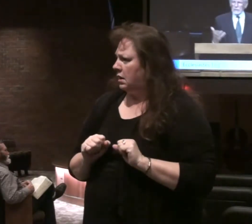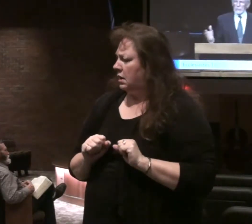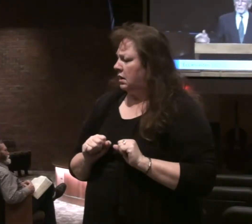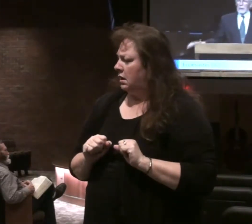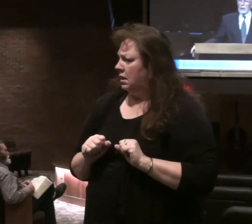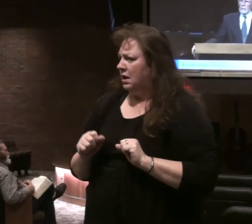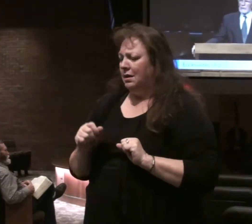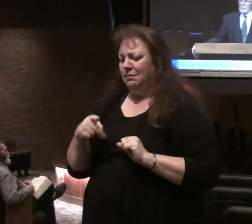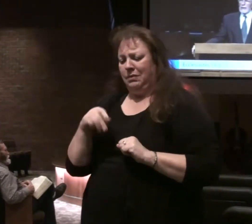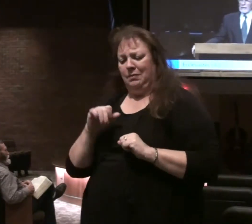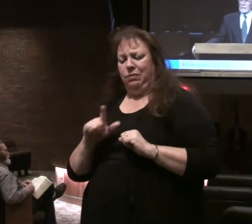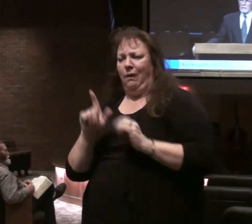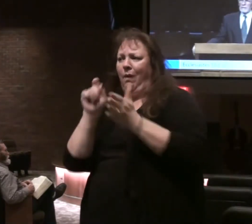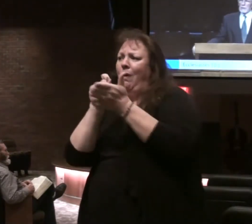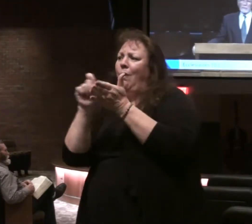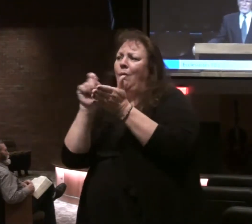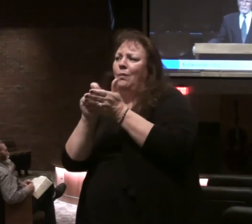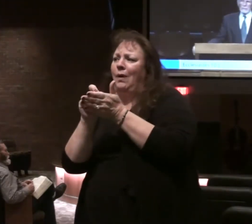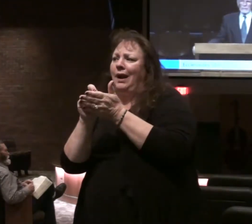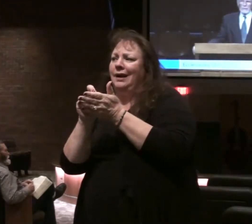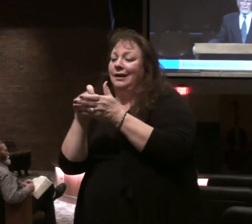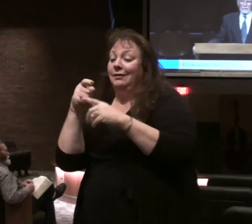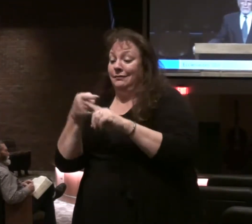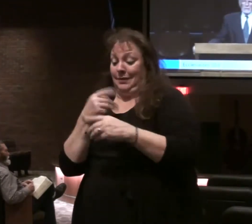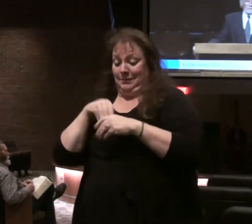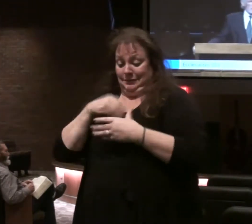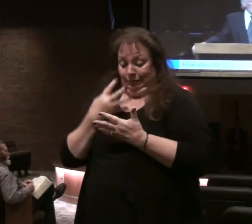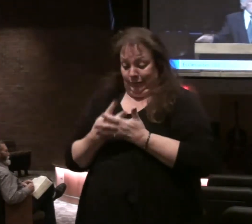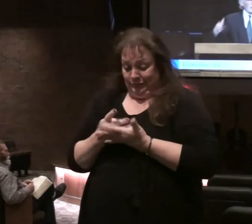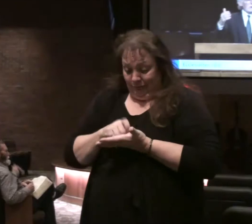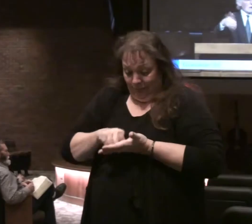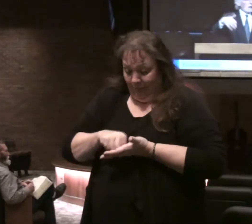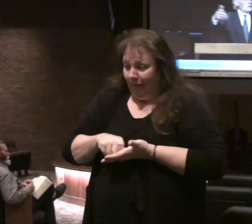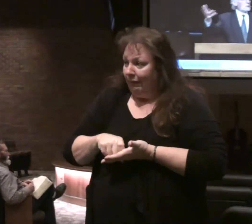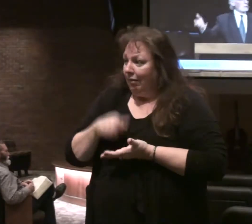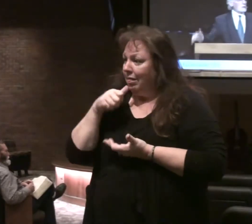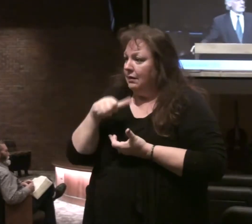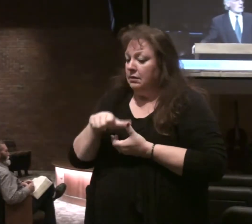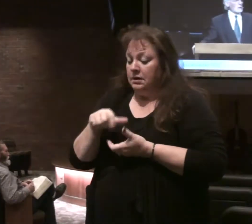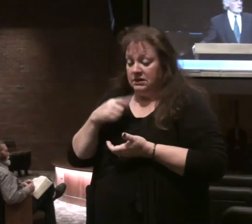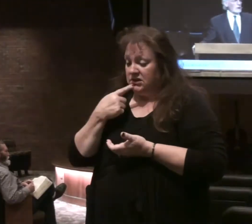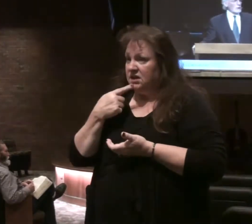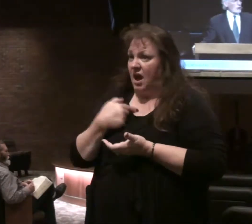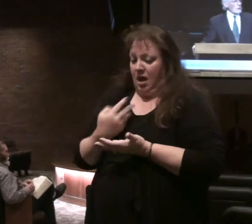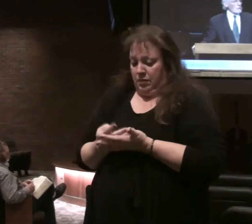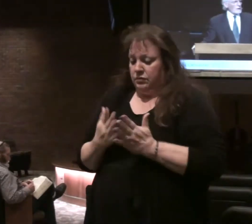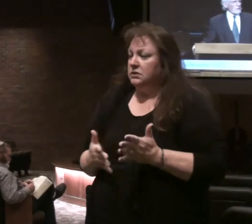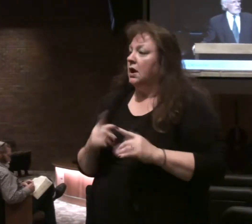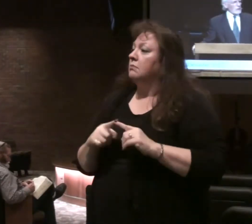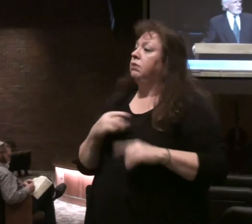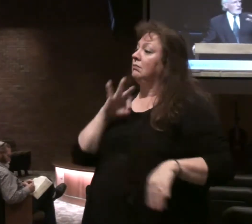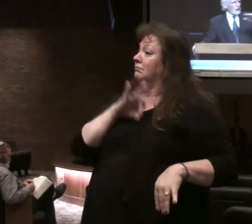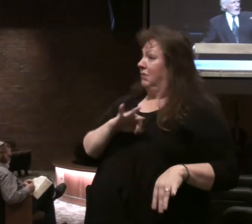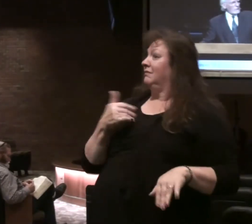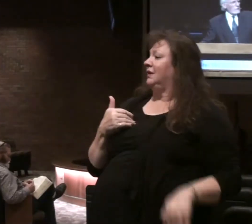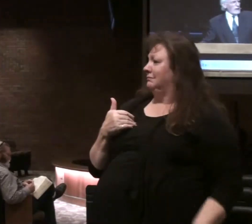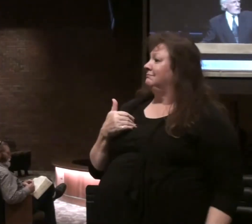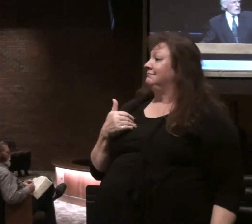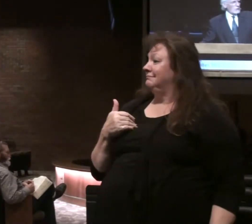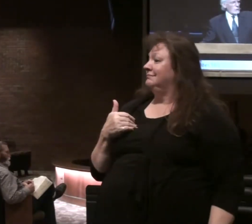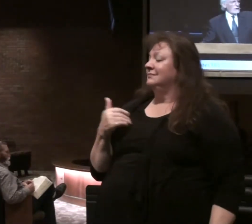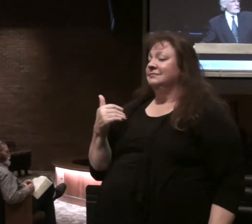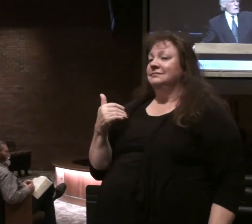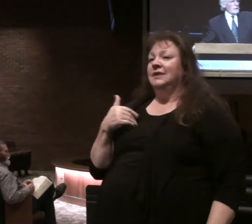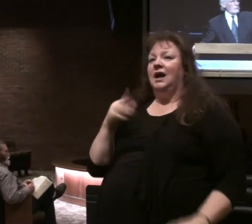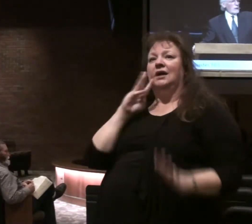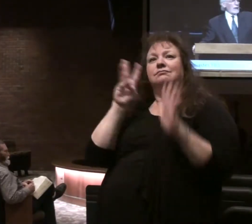But, Paul, when he's writing his prison epistles, he indicates he's a prisoner, but he says, there's benefits in this. I've had a